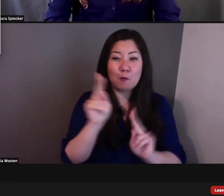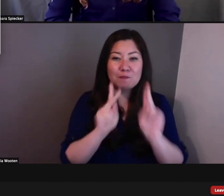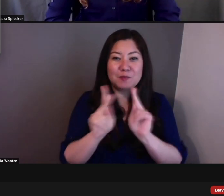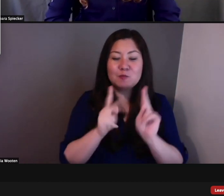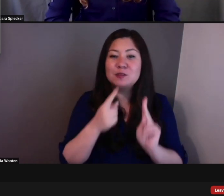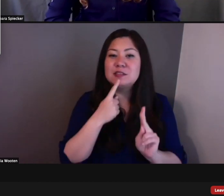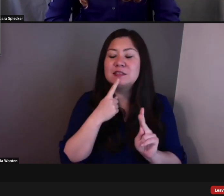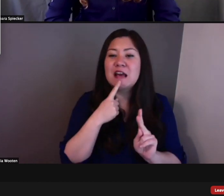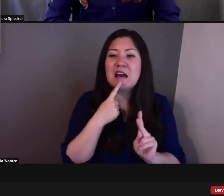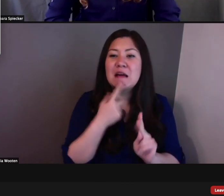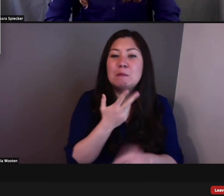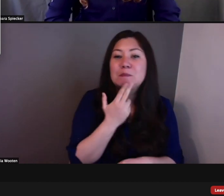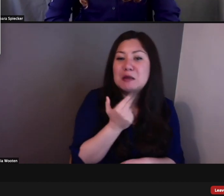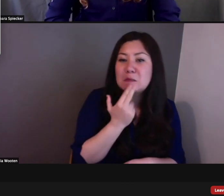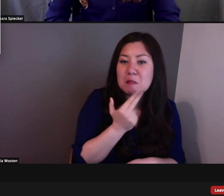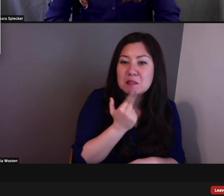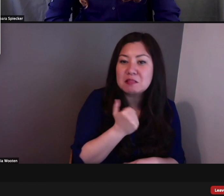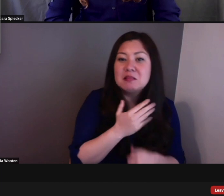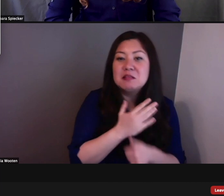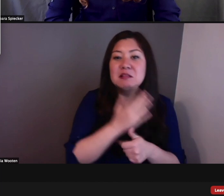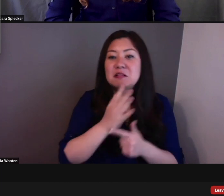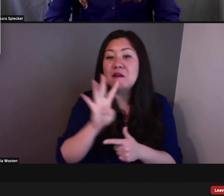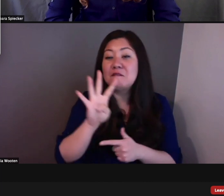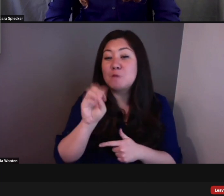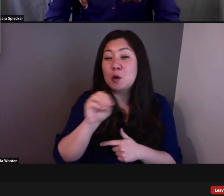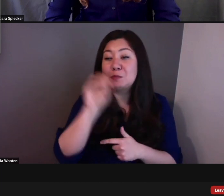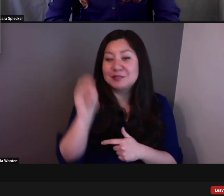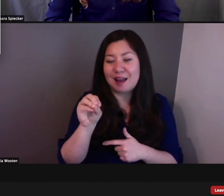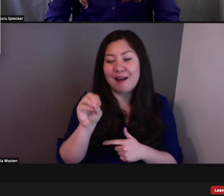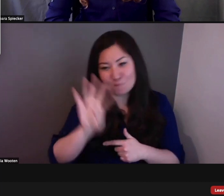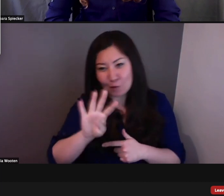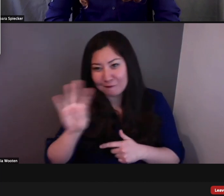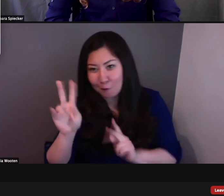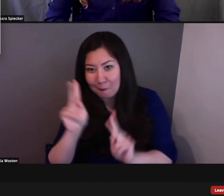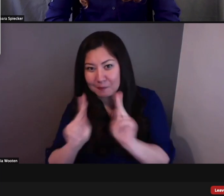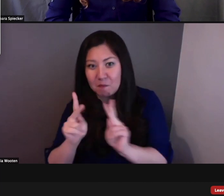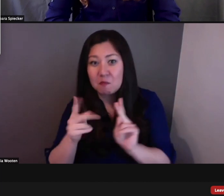Minimal, moderate, or extensive?